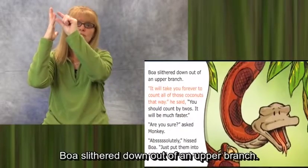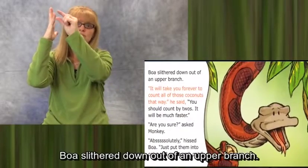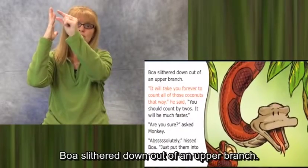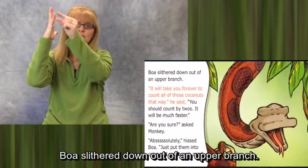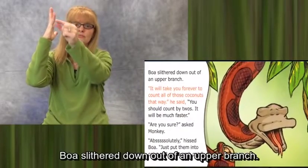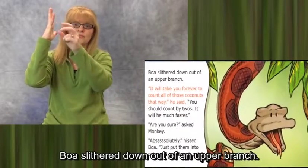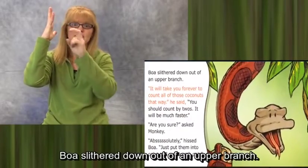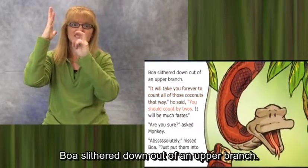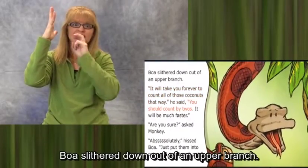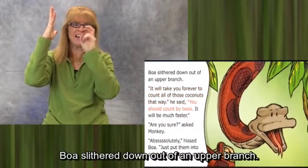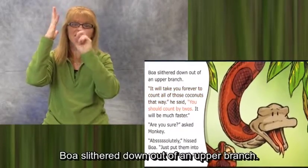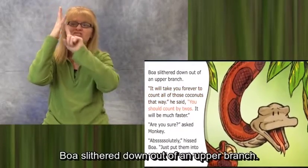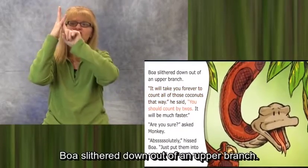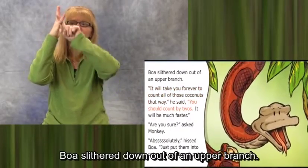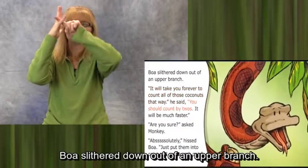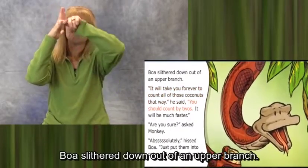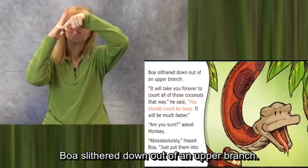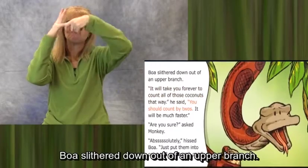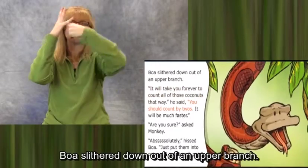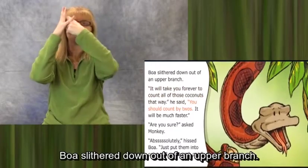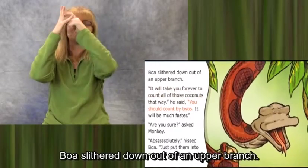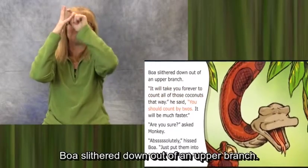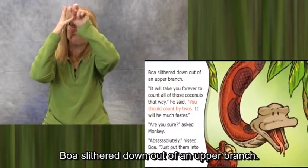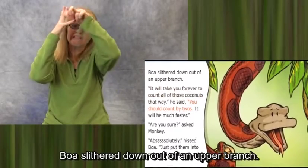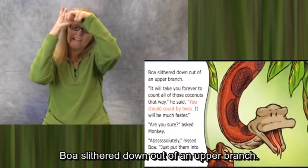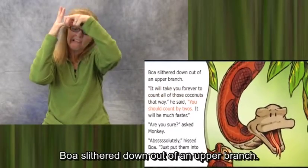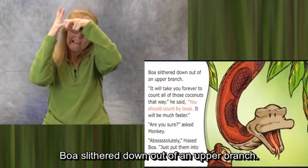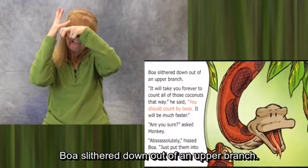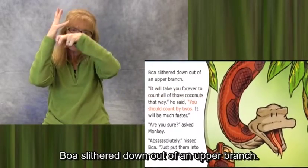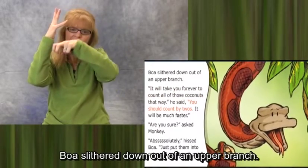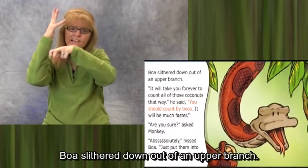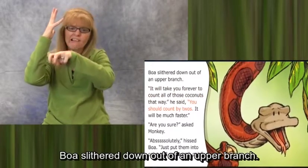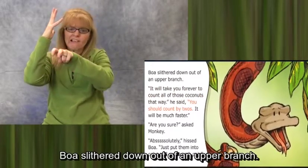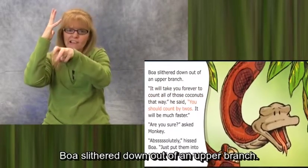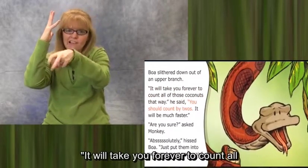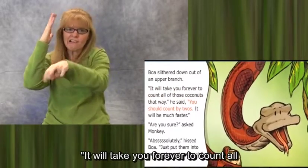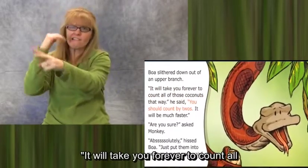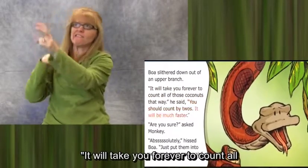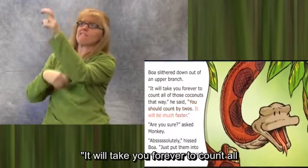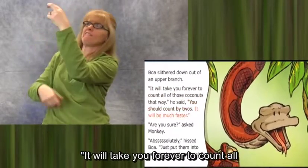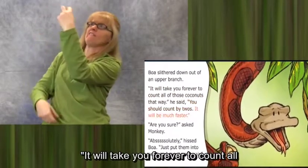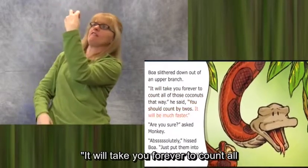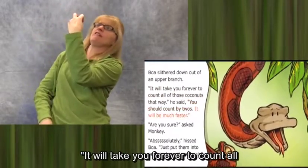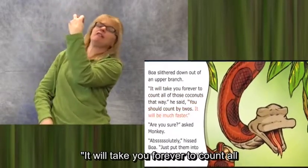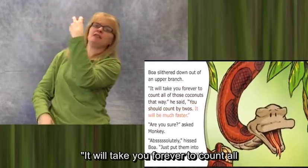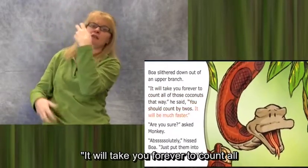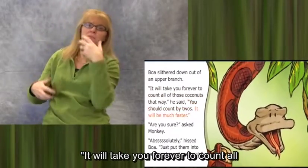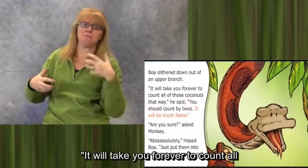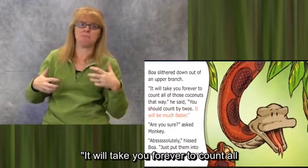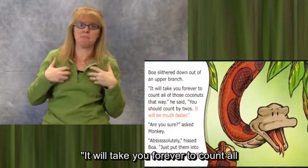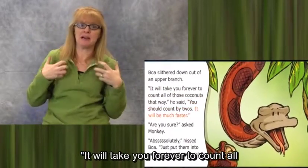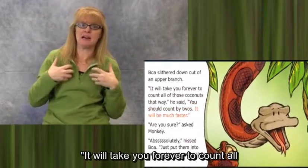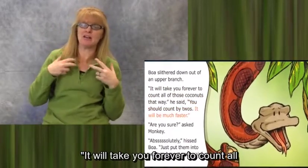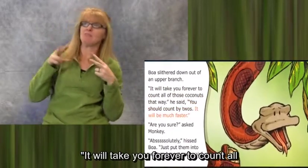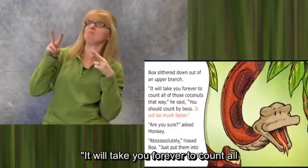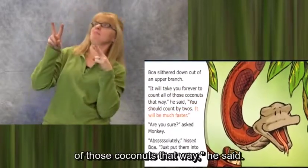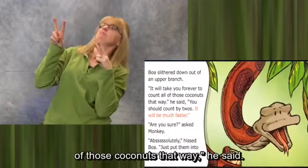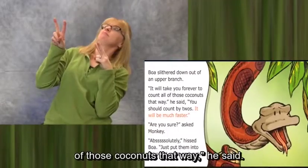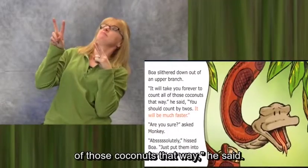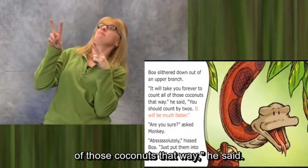Boa slithered down out of an upper branch. It will take you forever to count all those